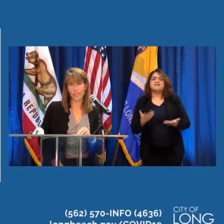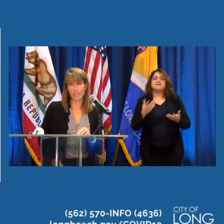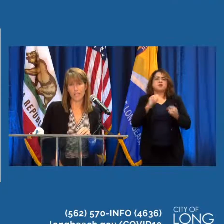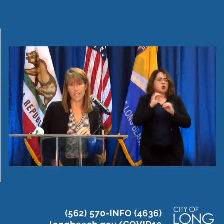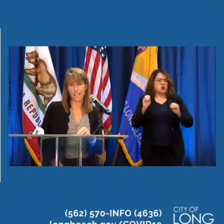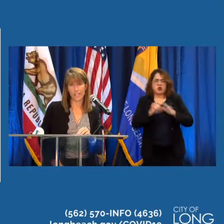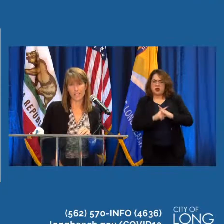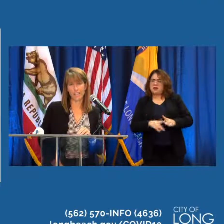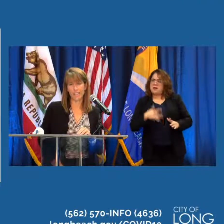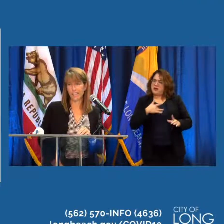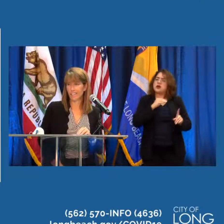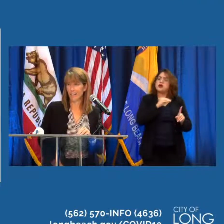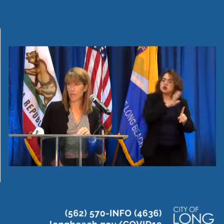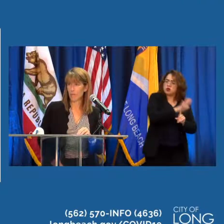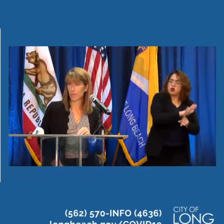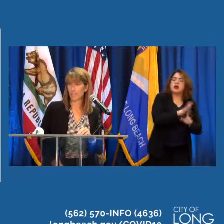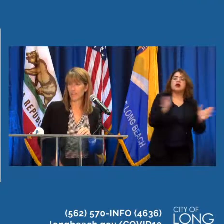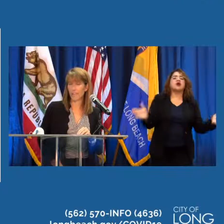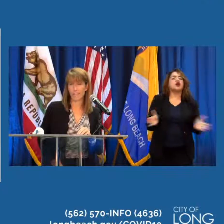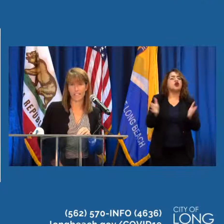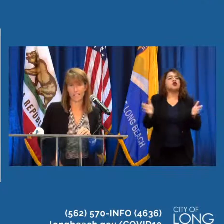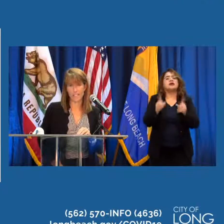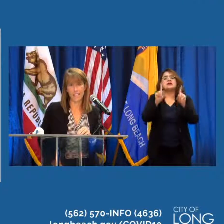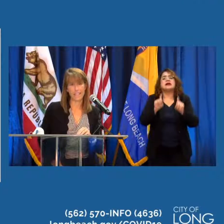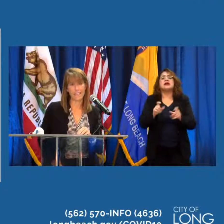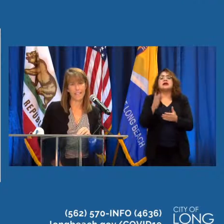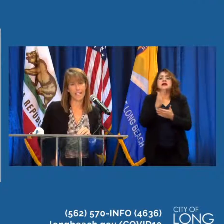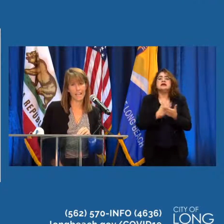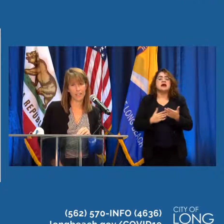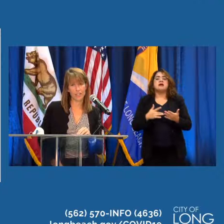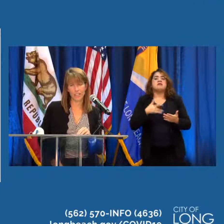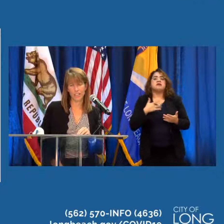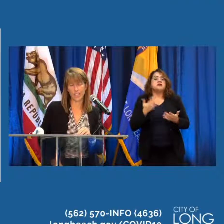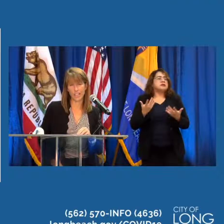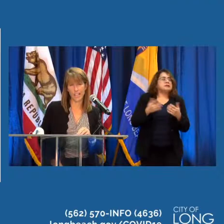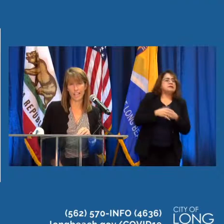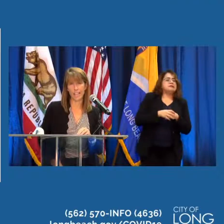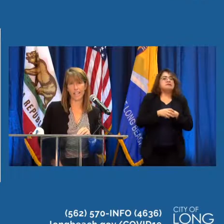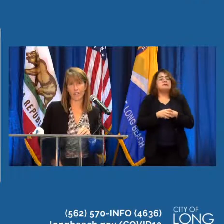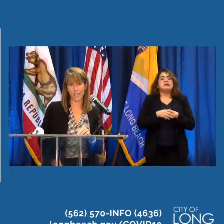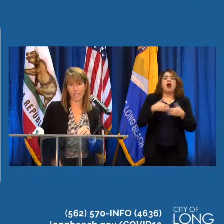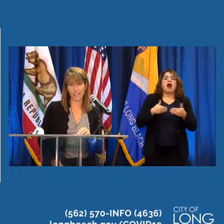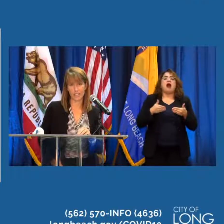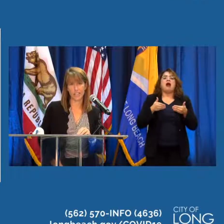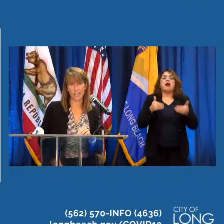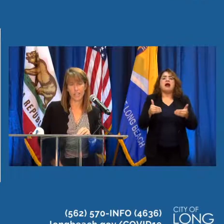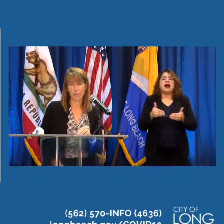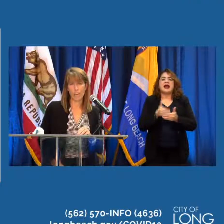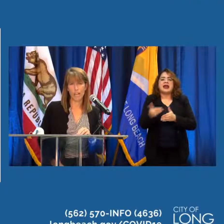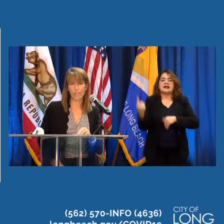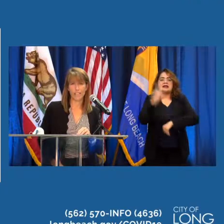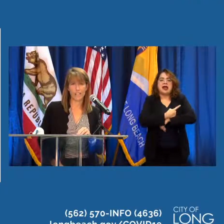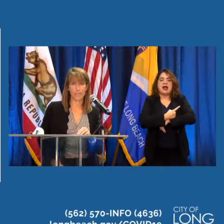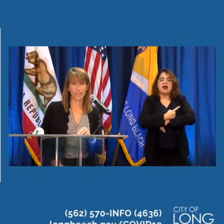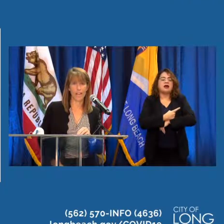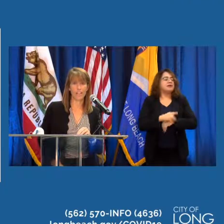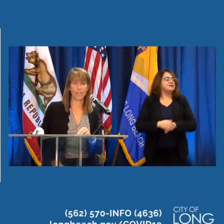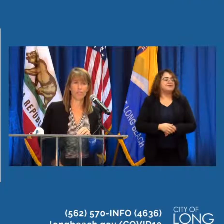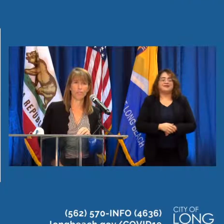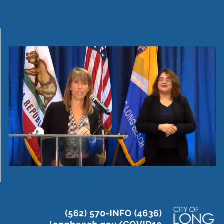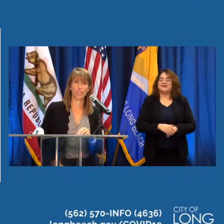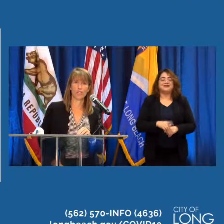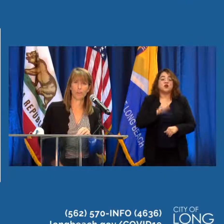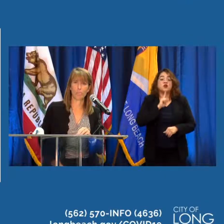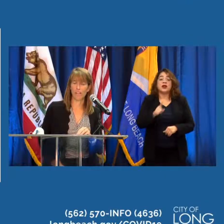we encourage you to get tested. A lot of people like to go out and get tested the next day out of concern, and I thank you for that concern, but it often takes up to 5